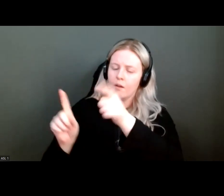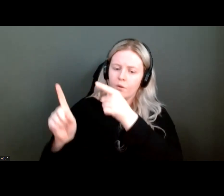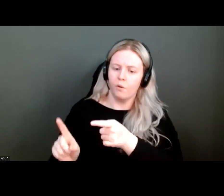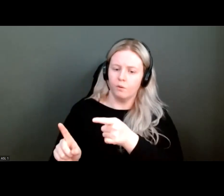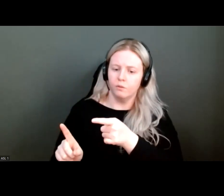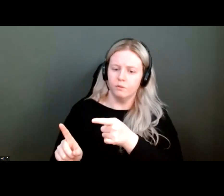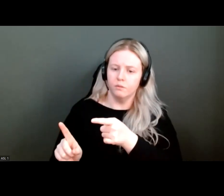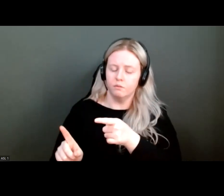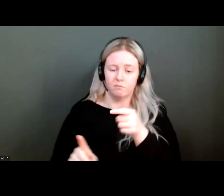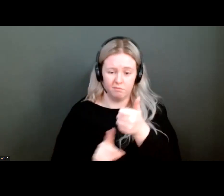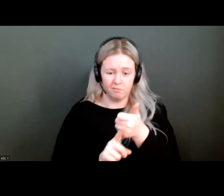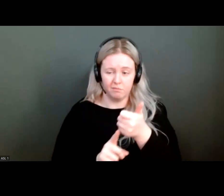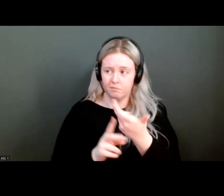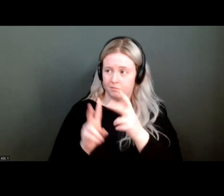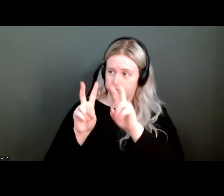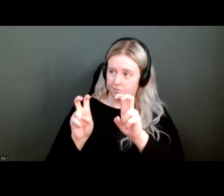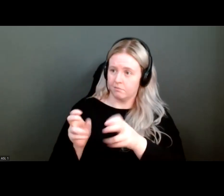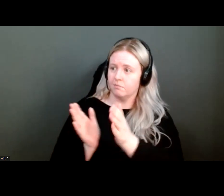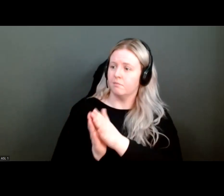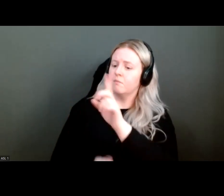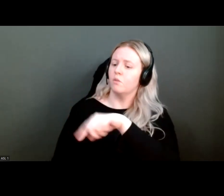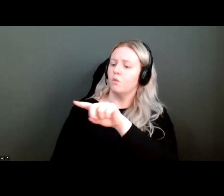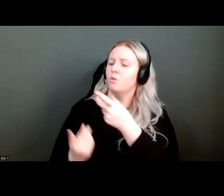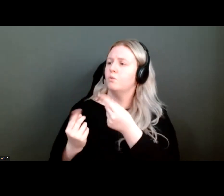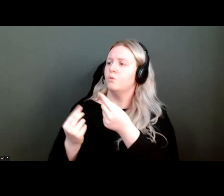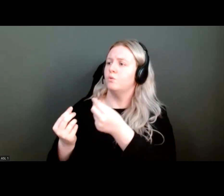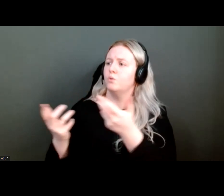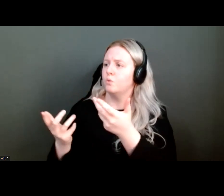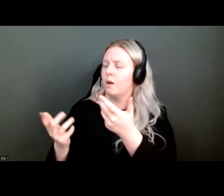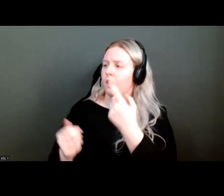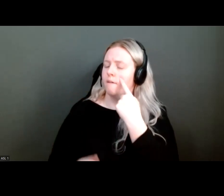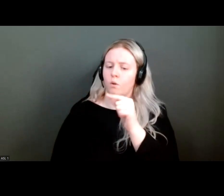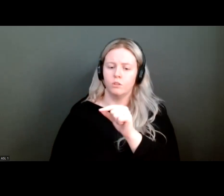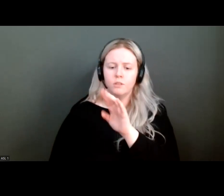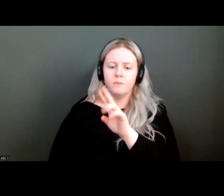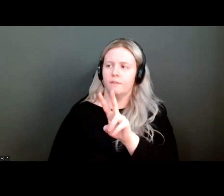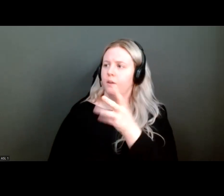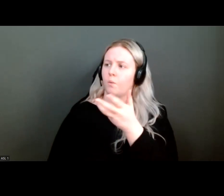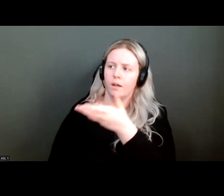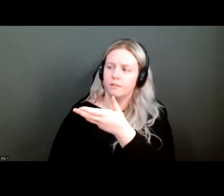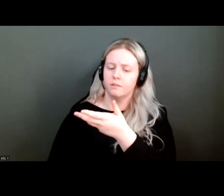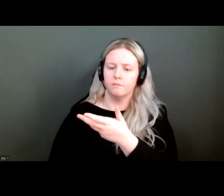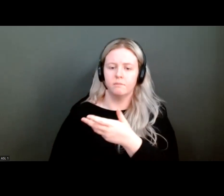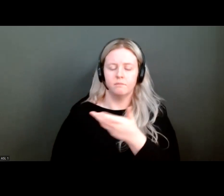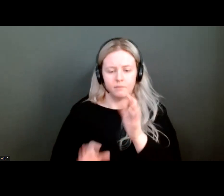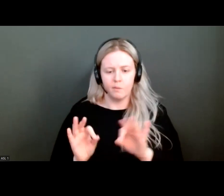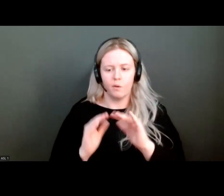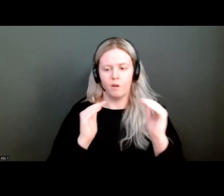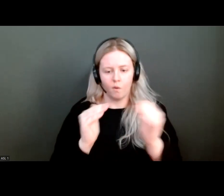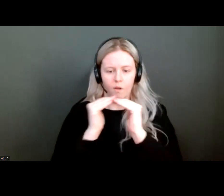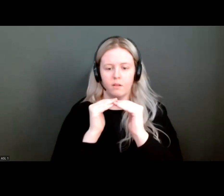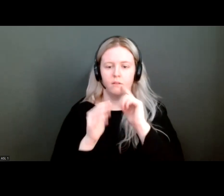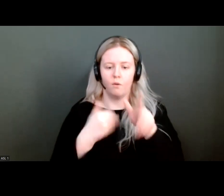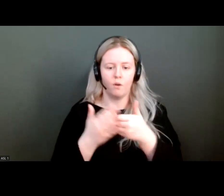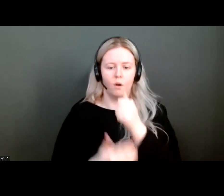they going to do to combat gender-based violence? equality for all women.